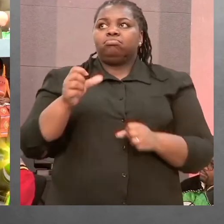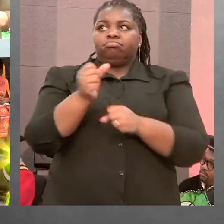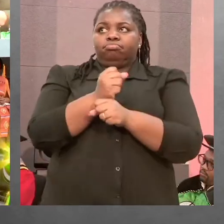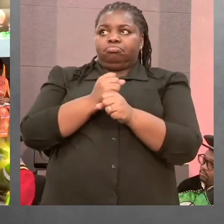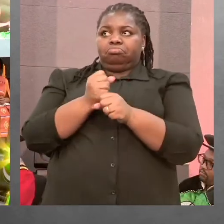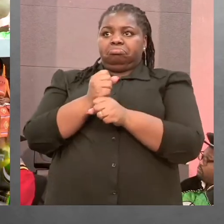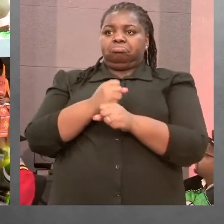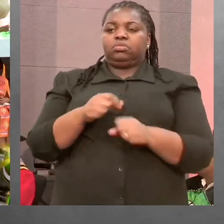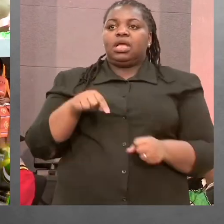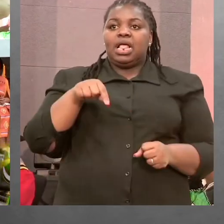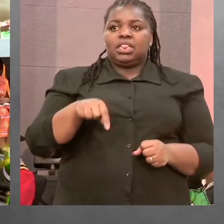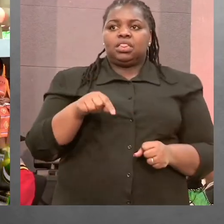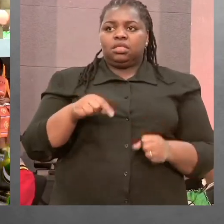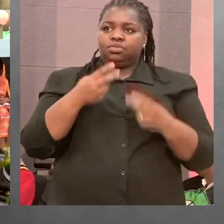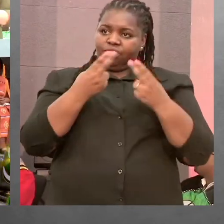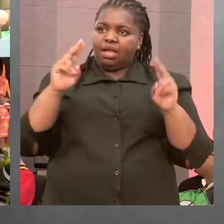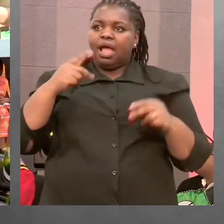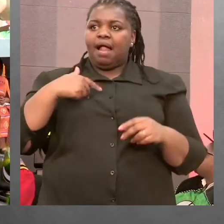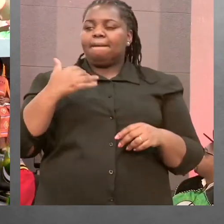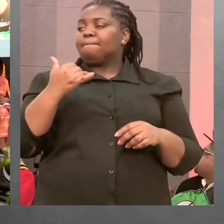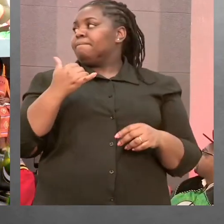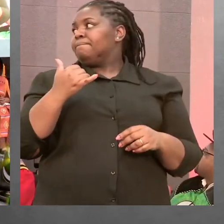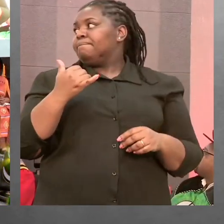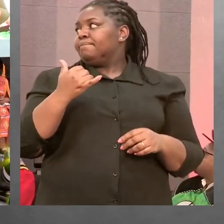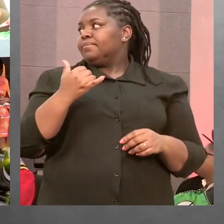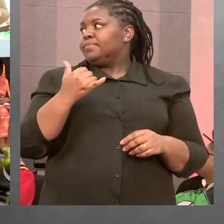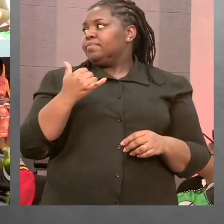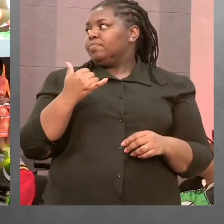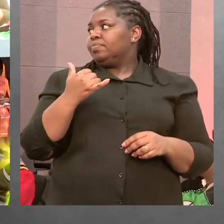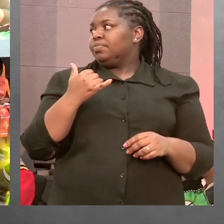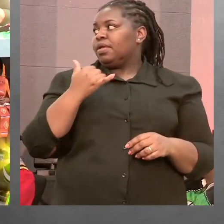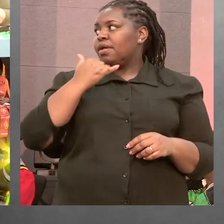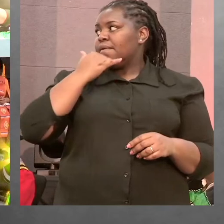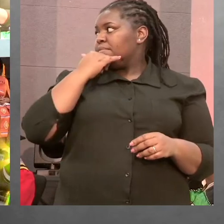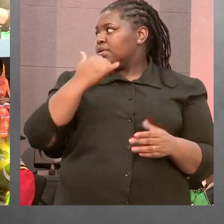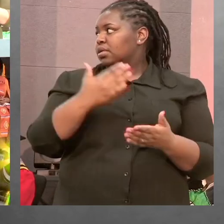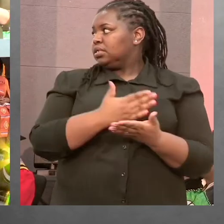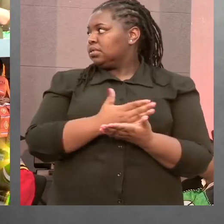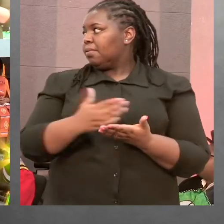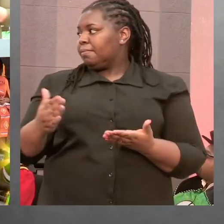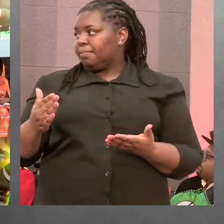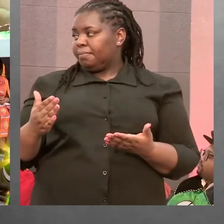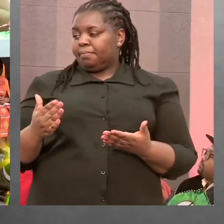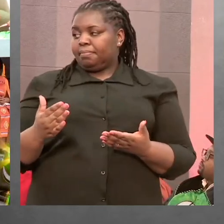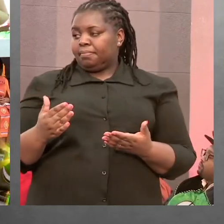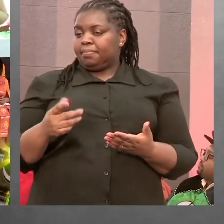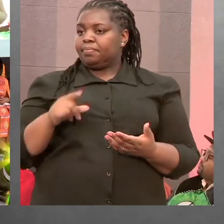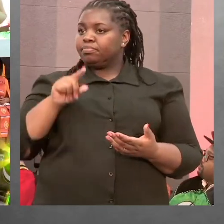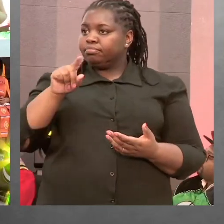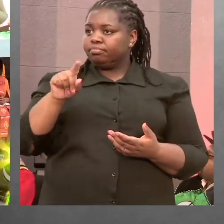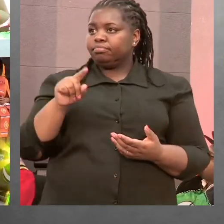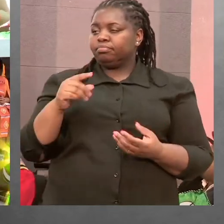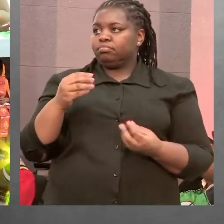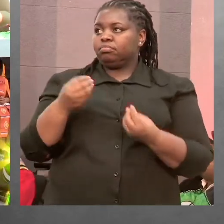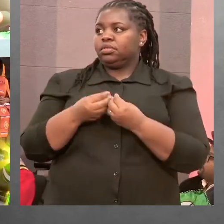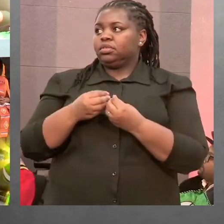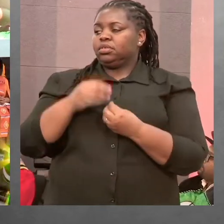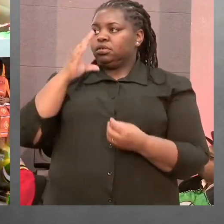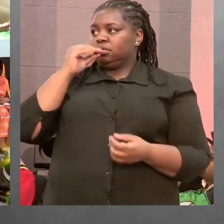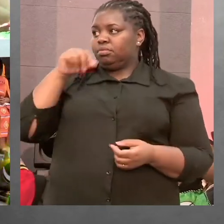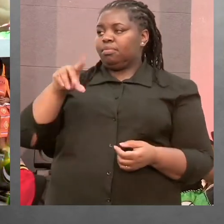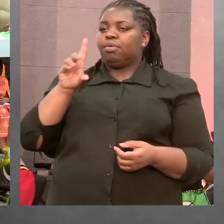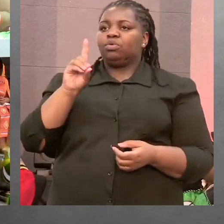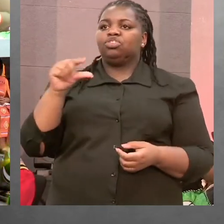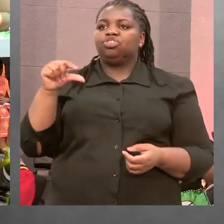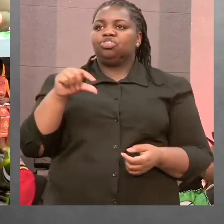bazibophelele kule institution. And I'm happy by some of the sentiments raised by the DG